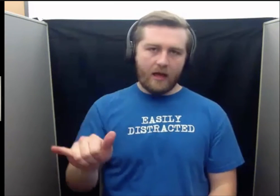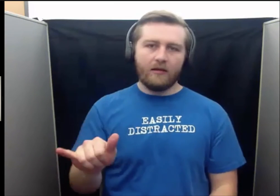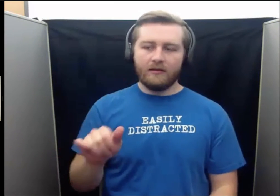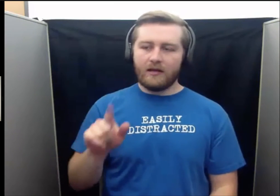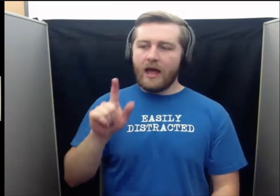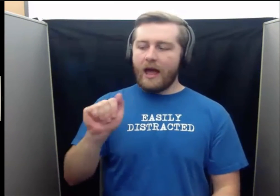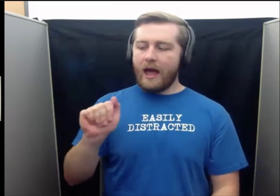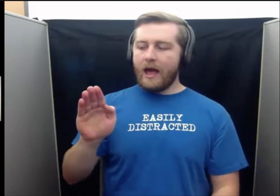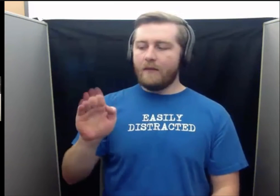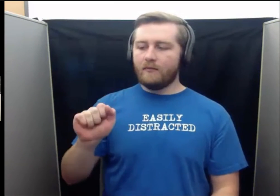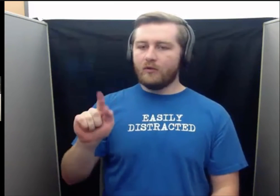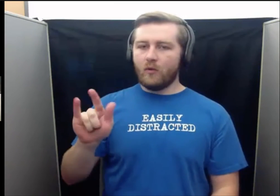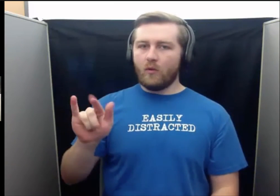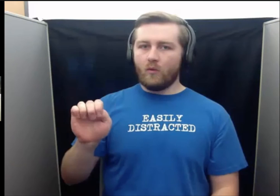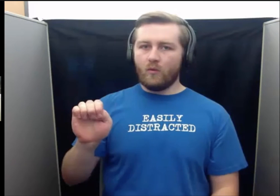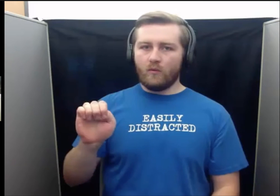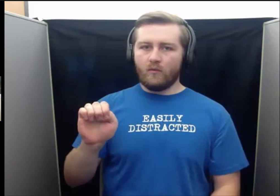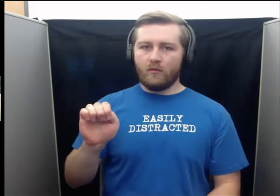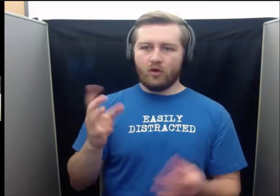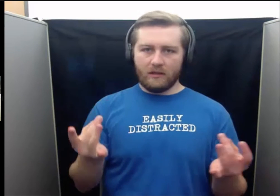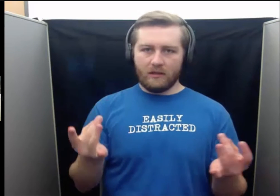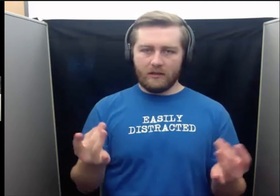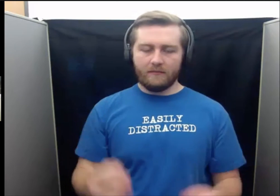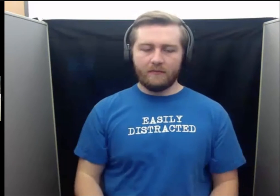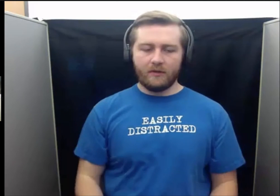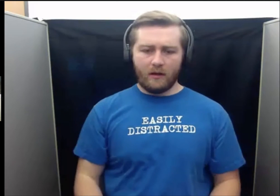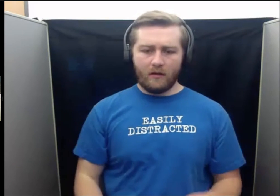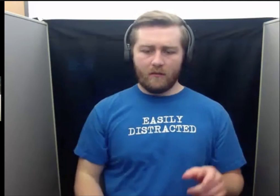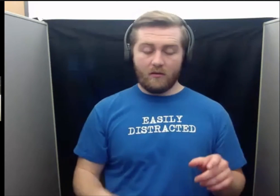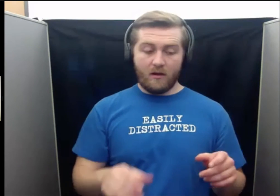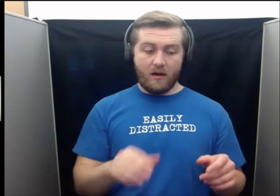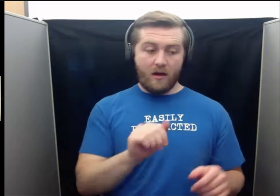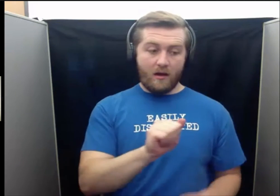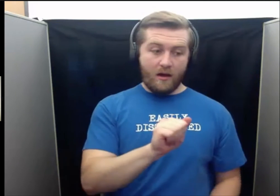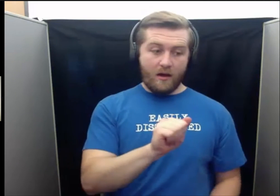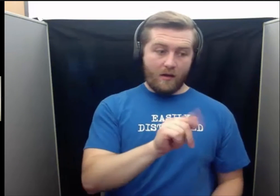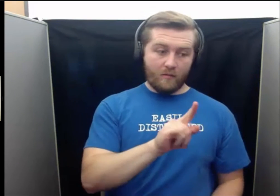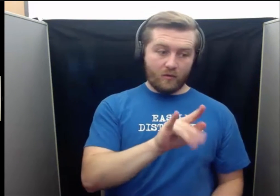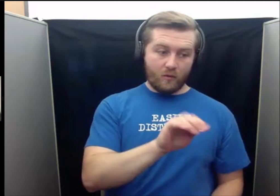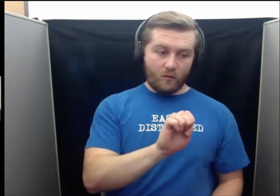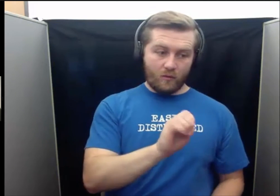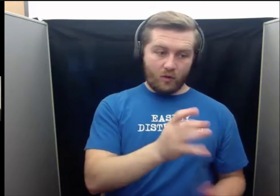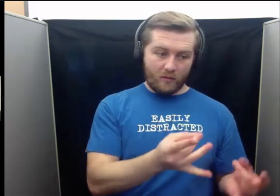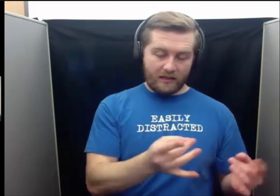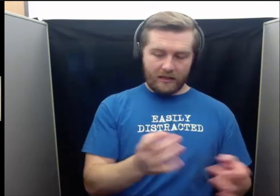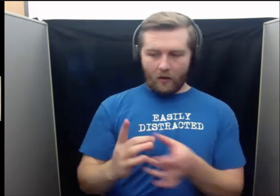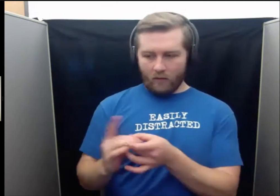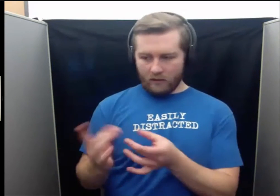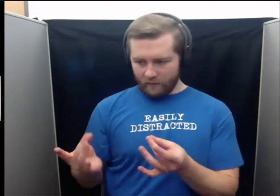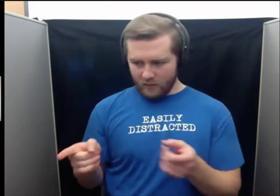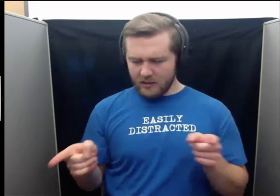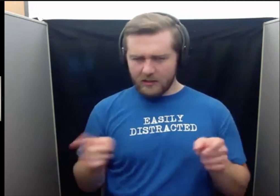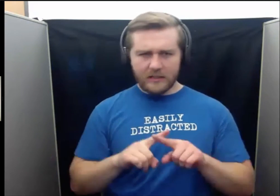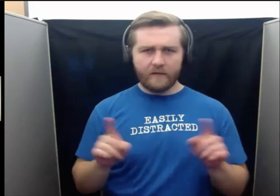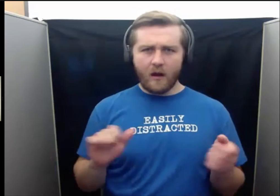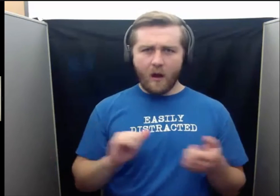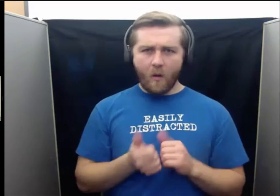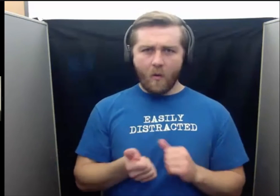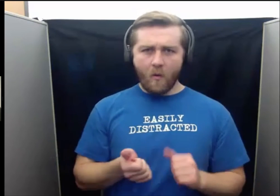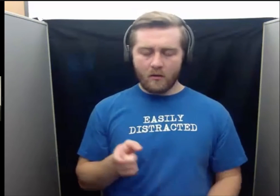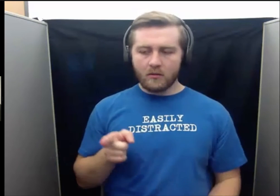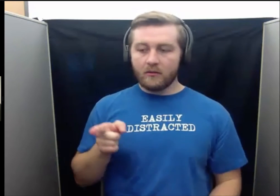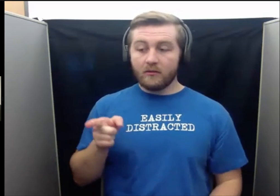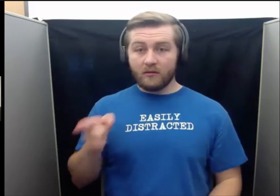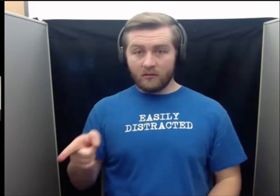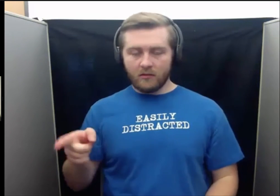Difference between absolute and relative humidity. To determine relative humidity, you have to know the temperature. You have